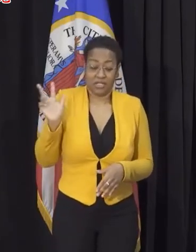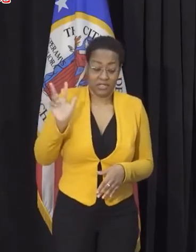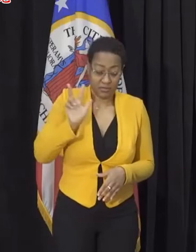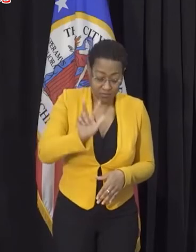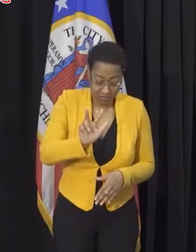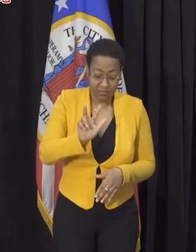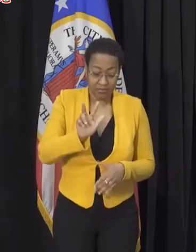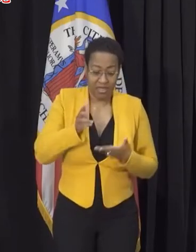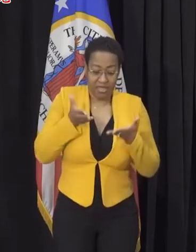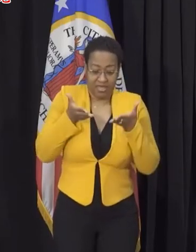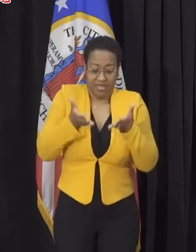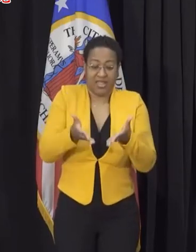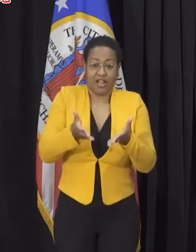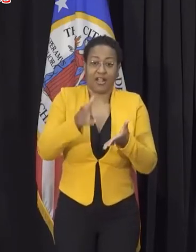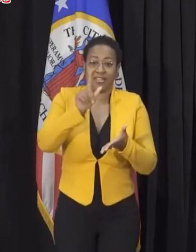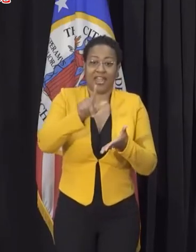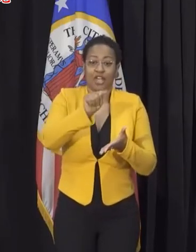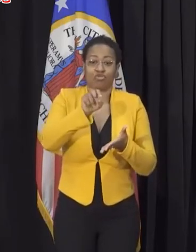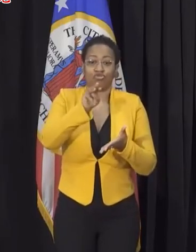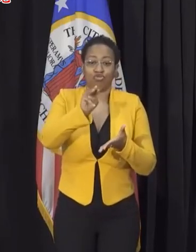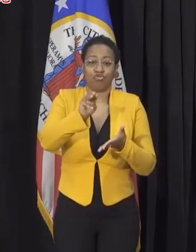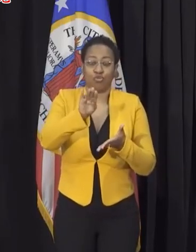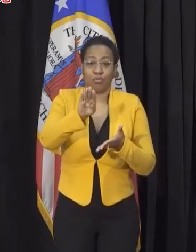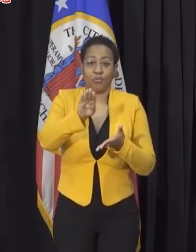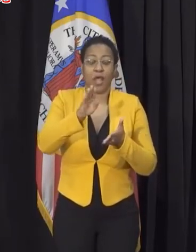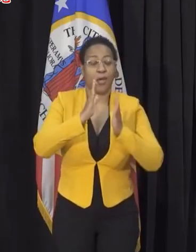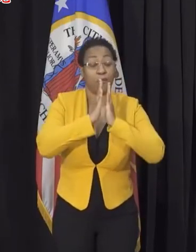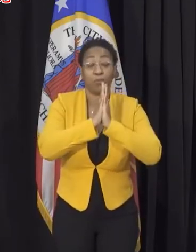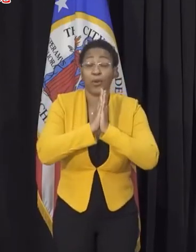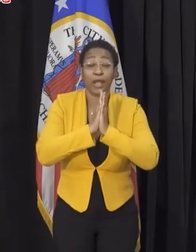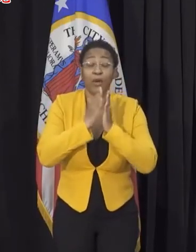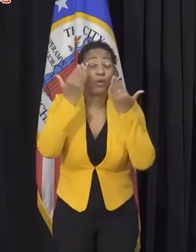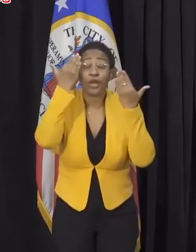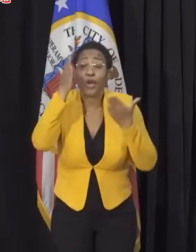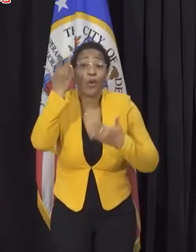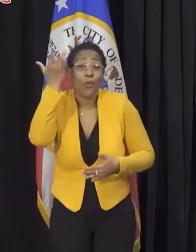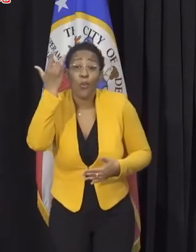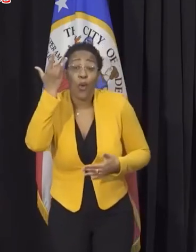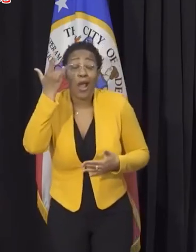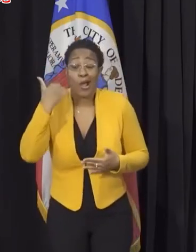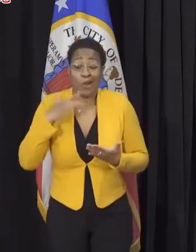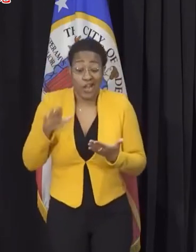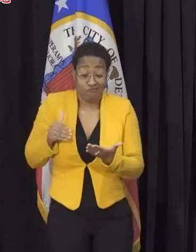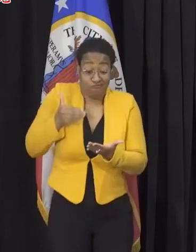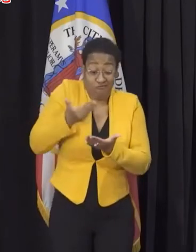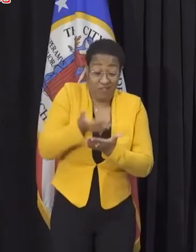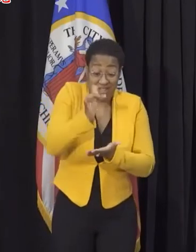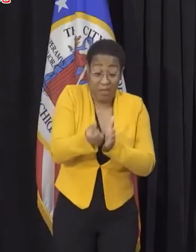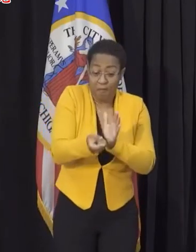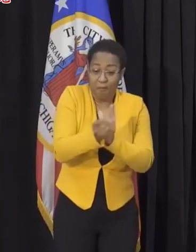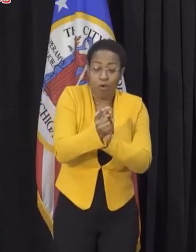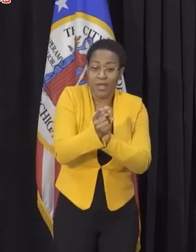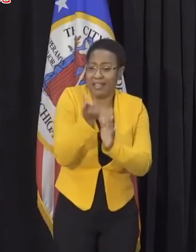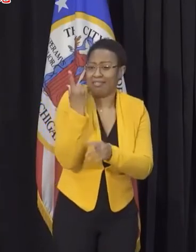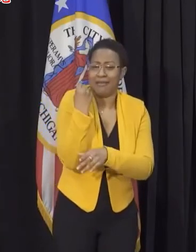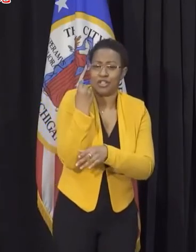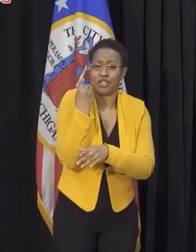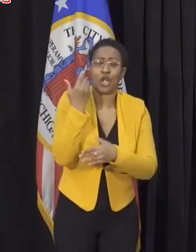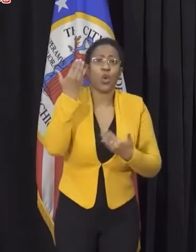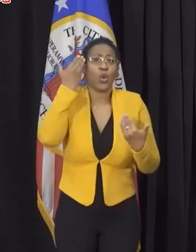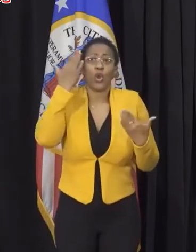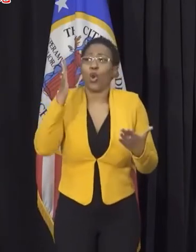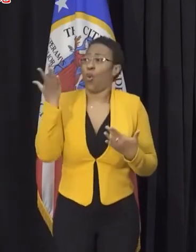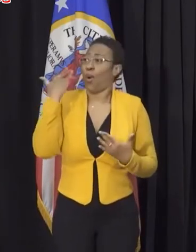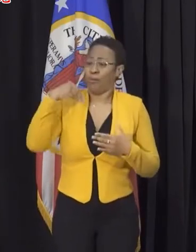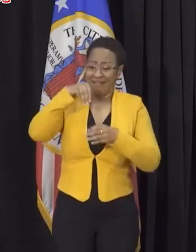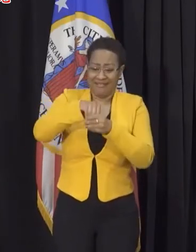that particular tomb praying. We didn't know why we had gotten there and why we were the ones to be in